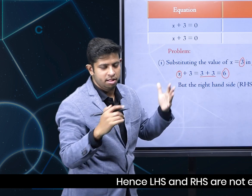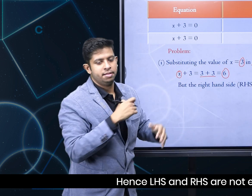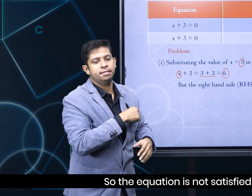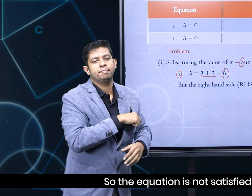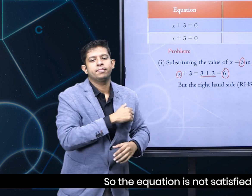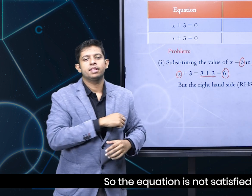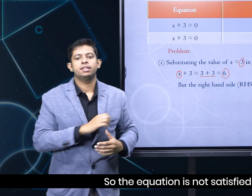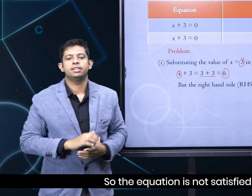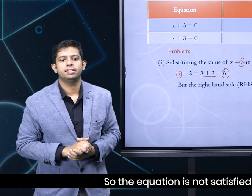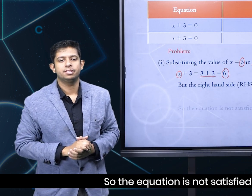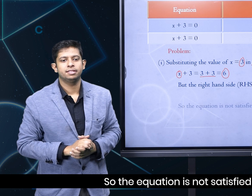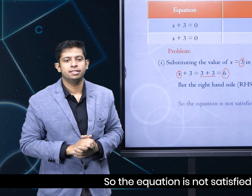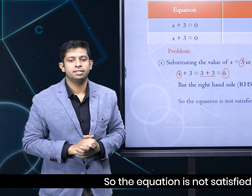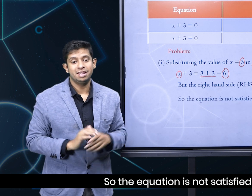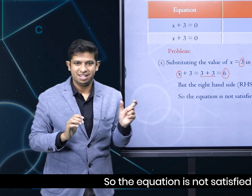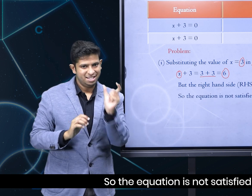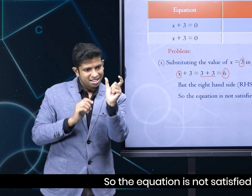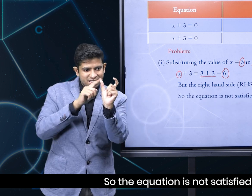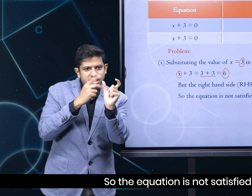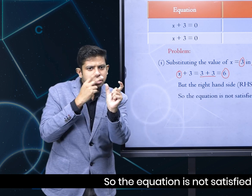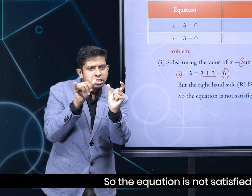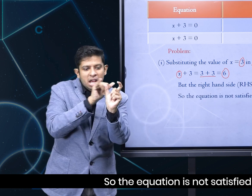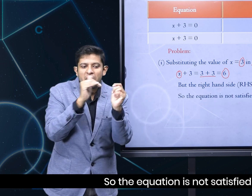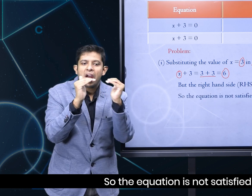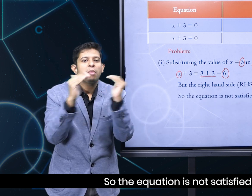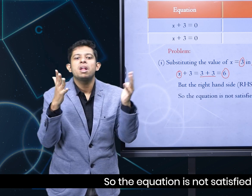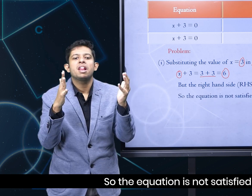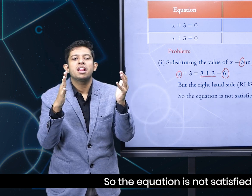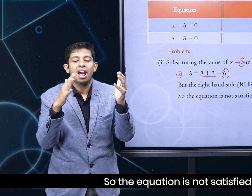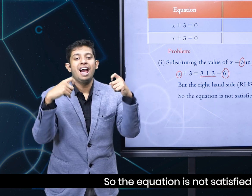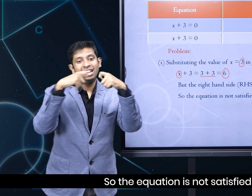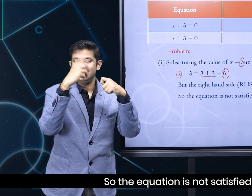So the equation is not satisfied at x equals to 3.